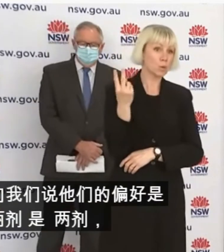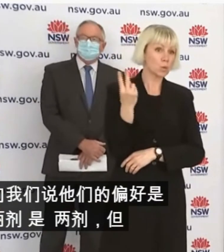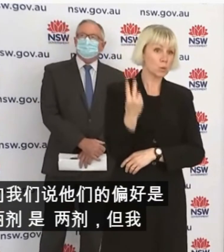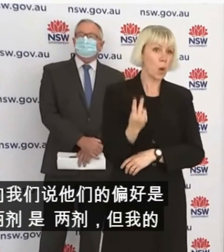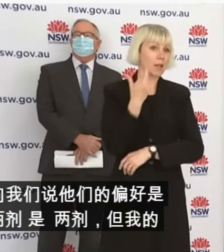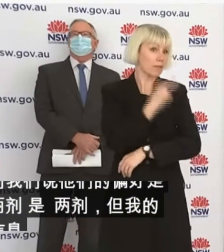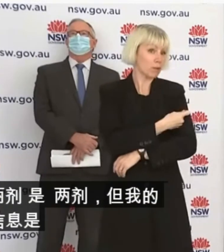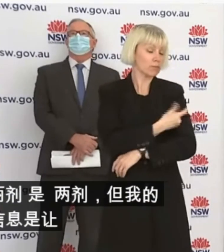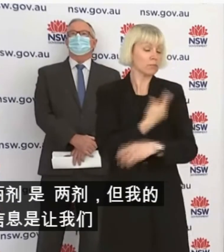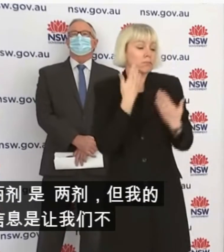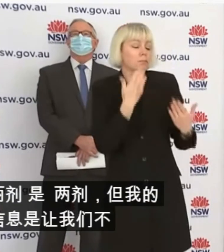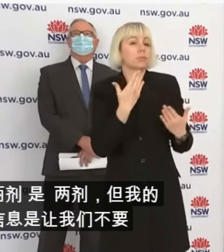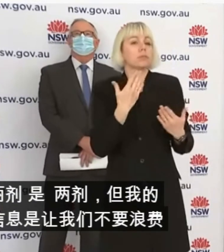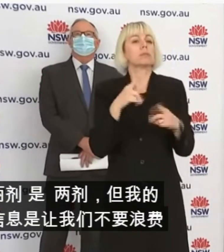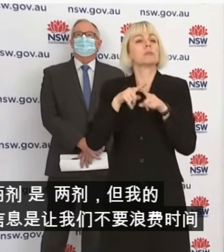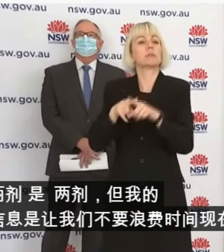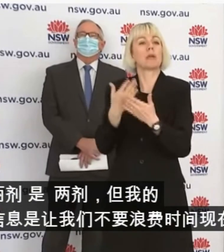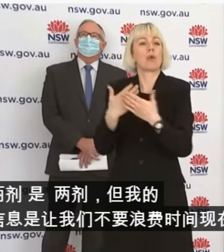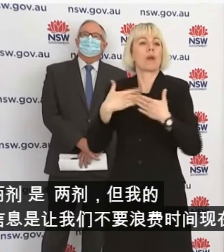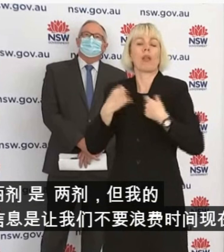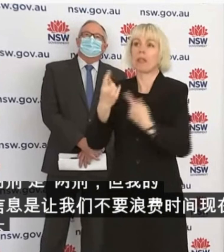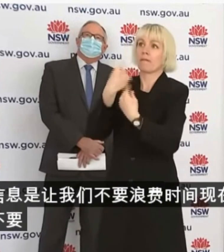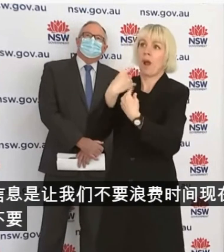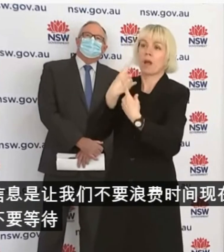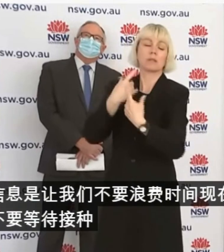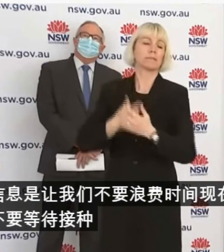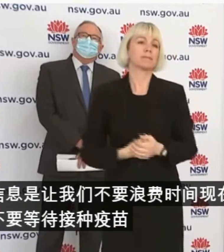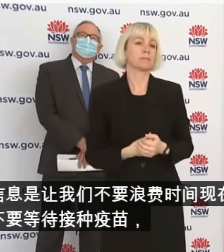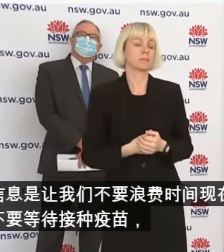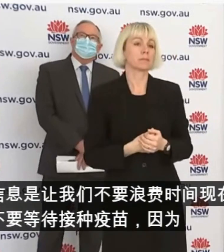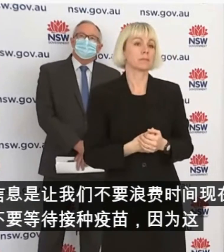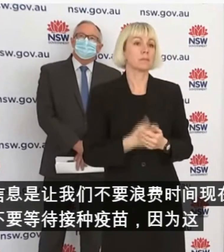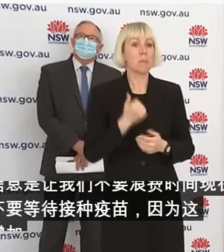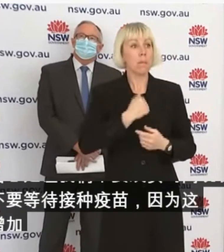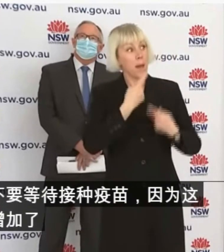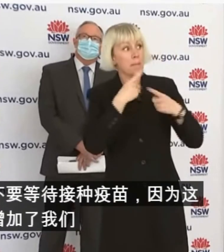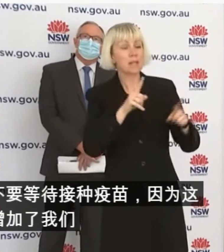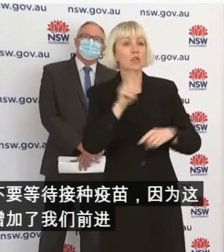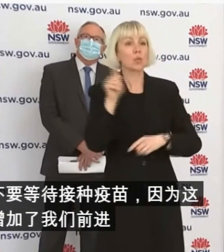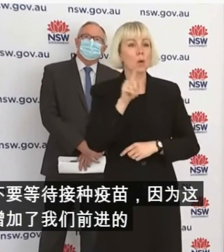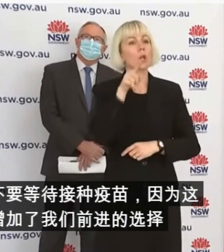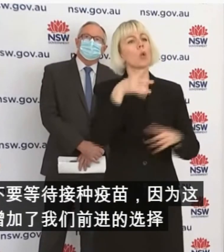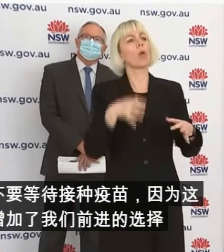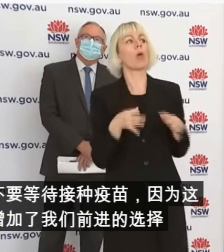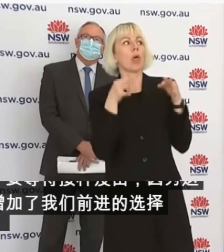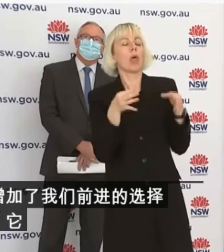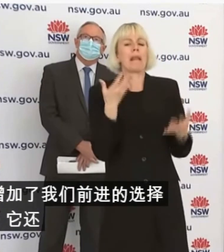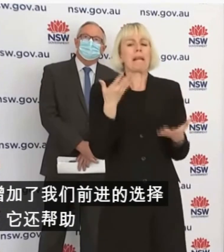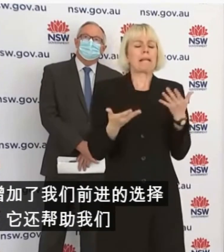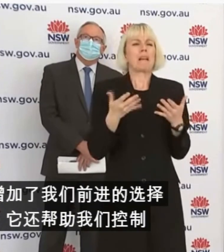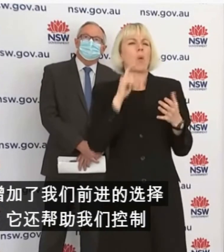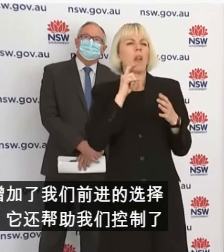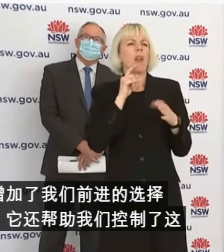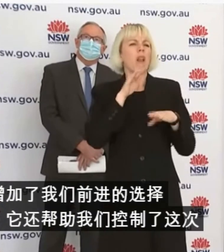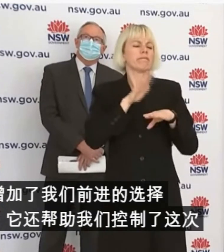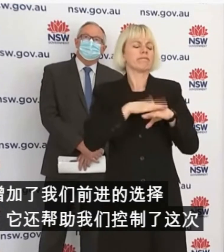be 2 doses. But my message is, let's not waste time now. Don't wait, get vaccinated, because that increases our options moving forward. And it also